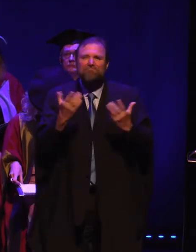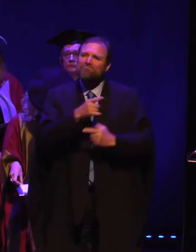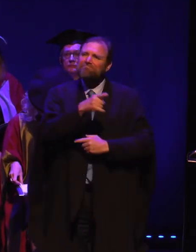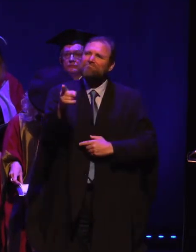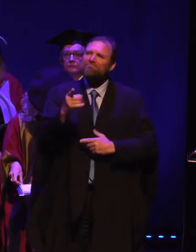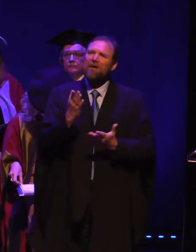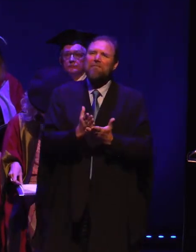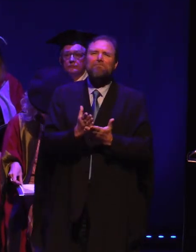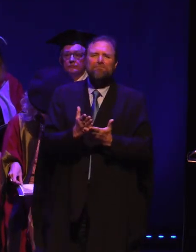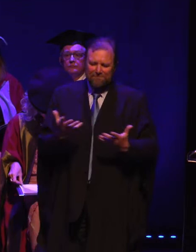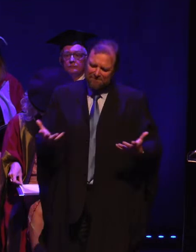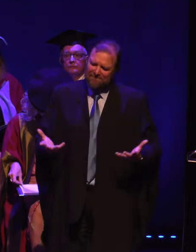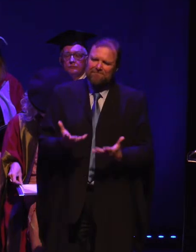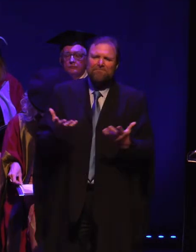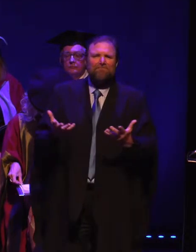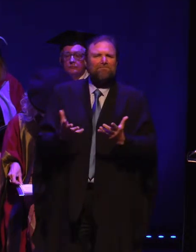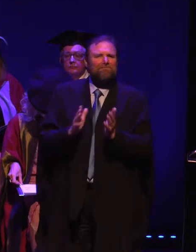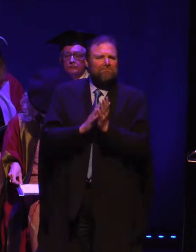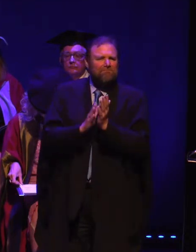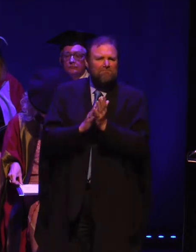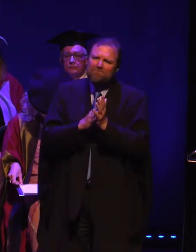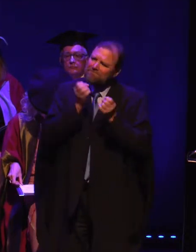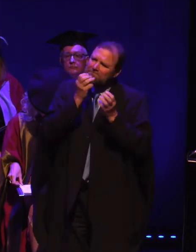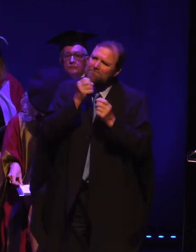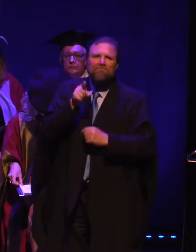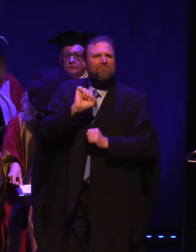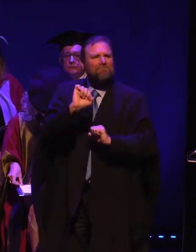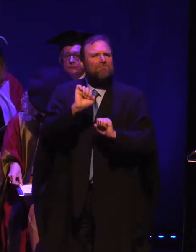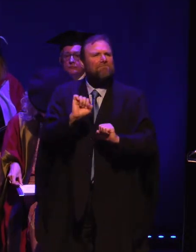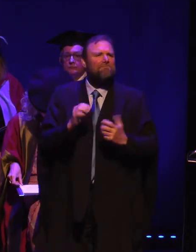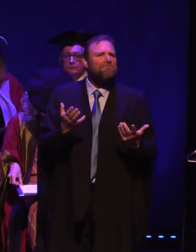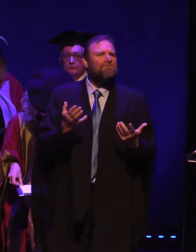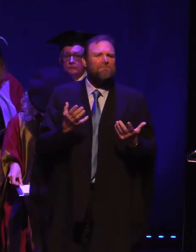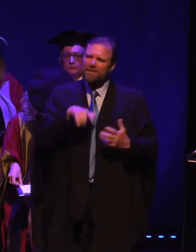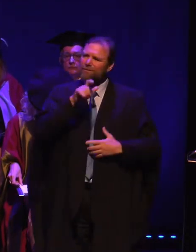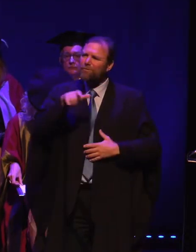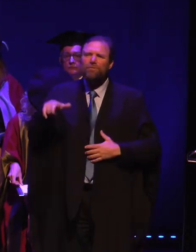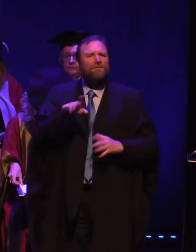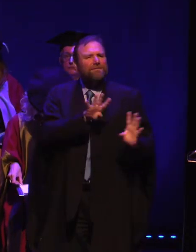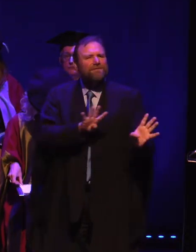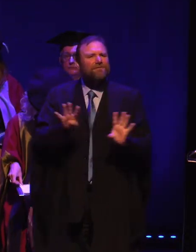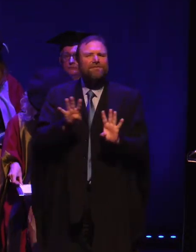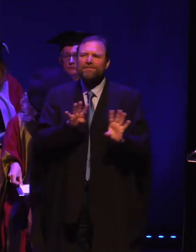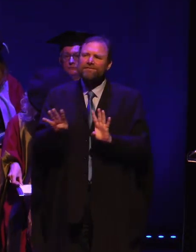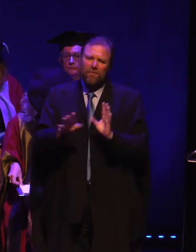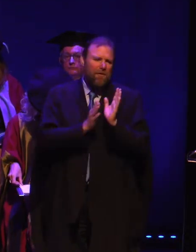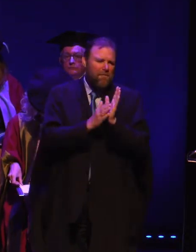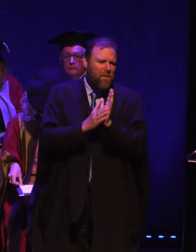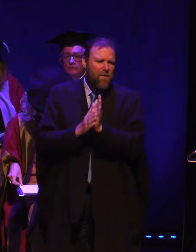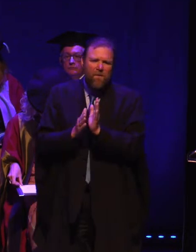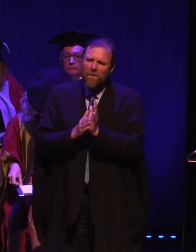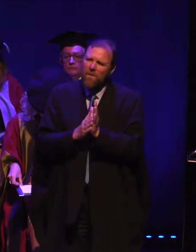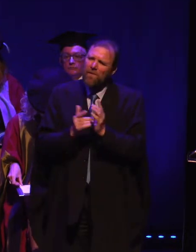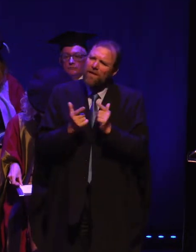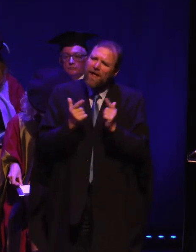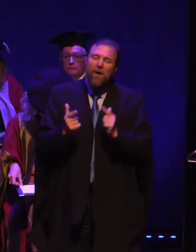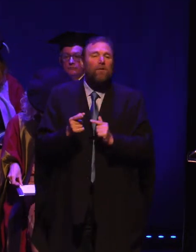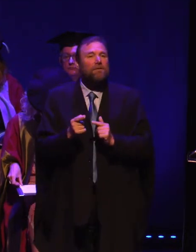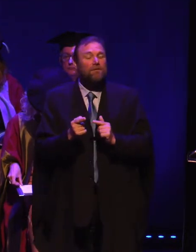for your fellow students as they cross the stage by applauding the last as loudly as the